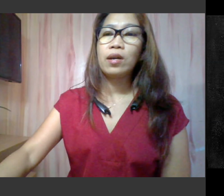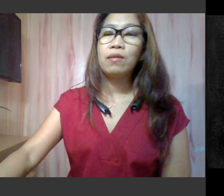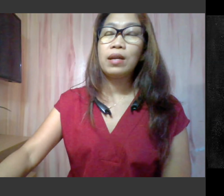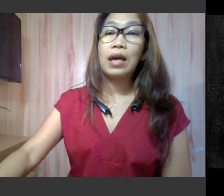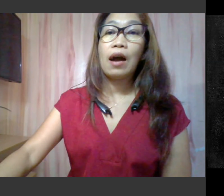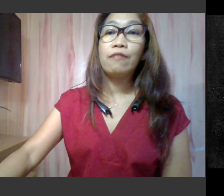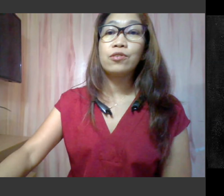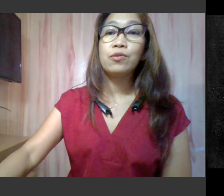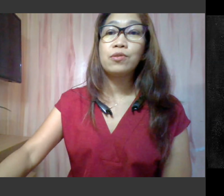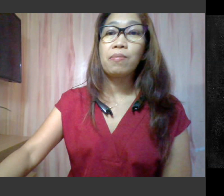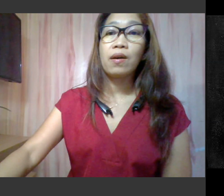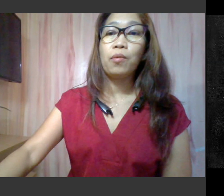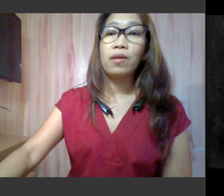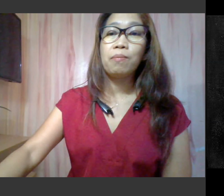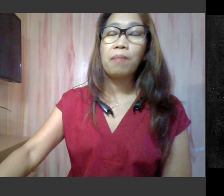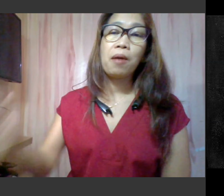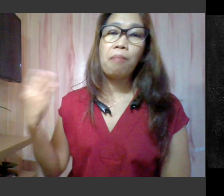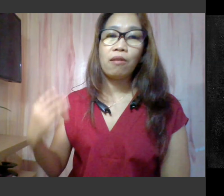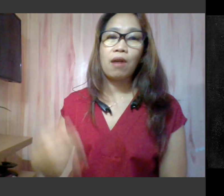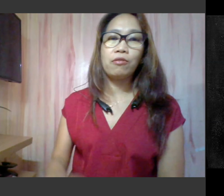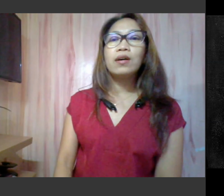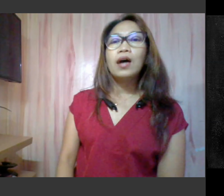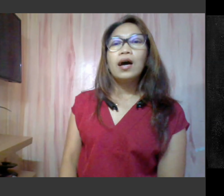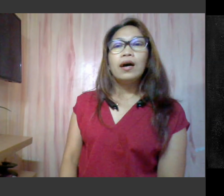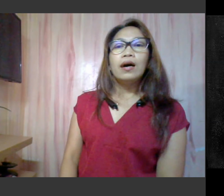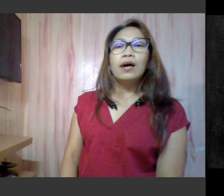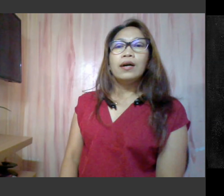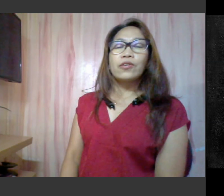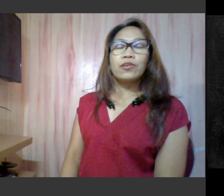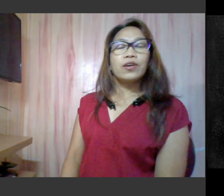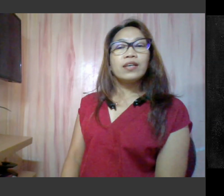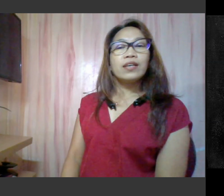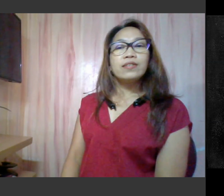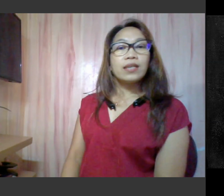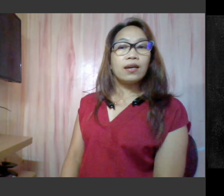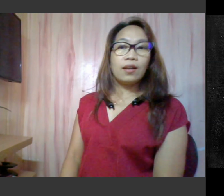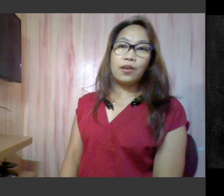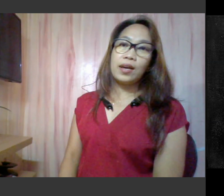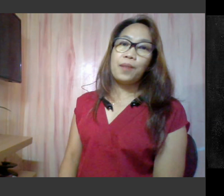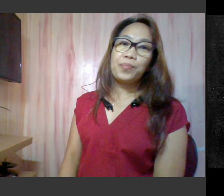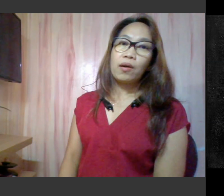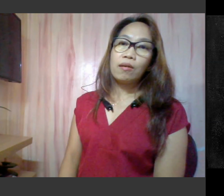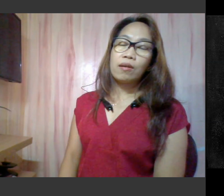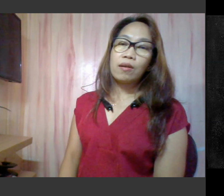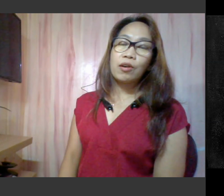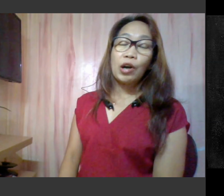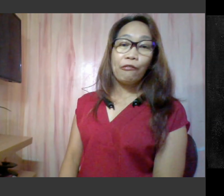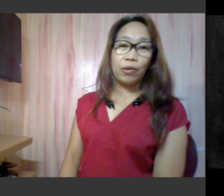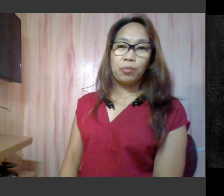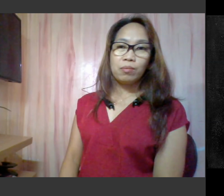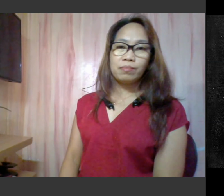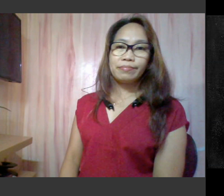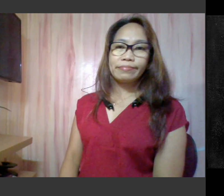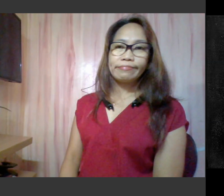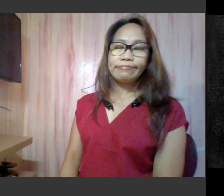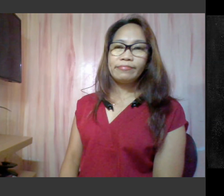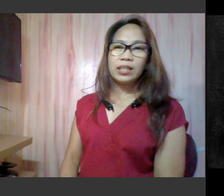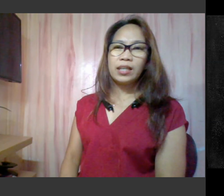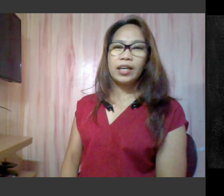You know what? I really have to do something with my background so that you can see clearly. Curfew.